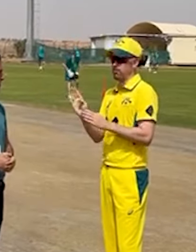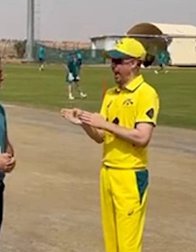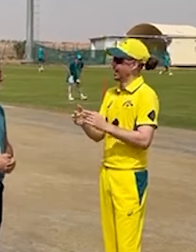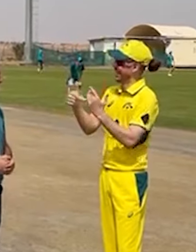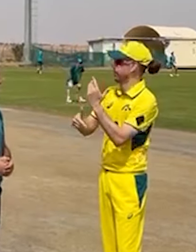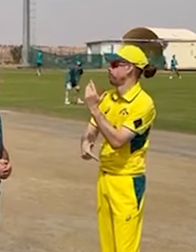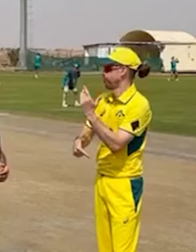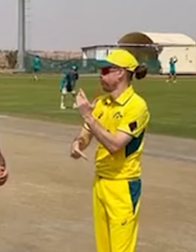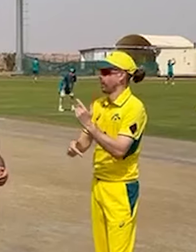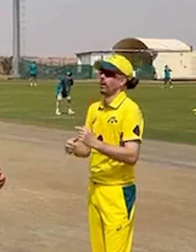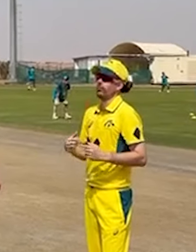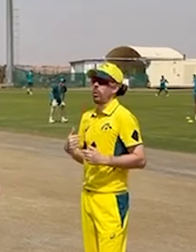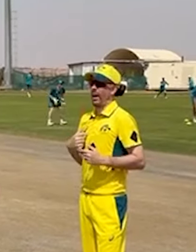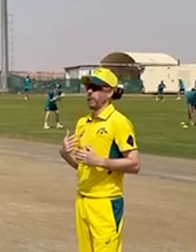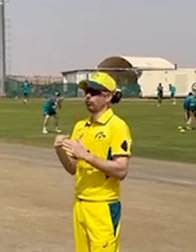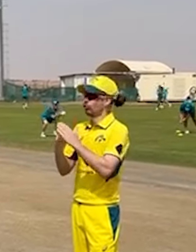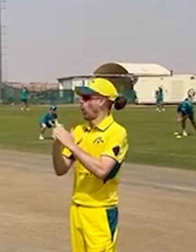Well, today, as a team,